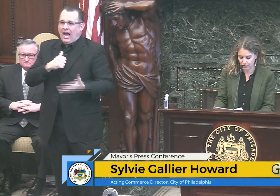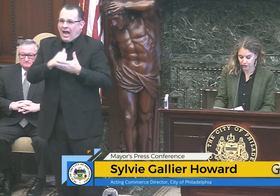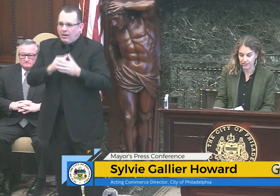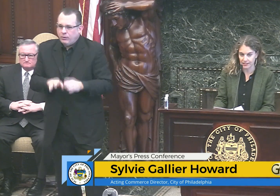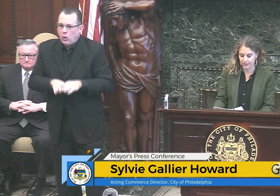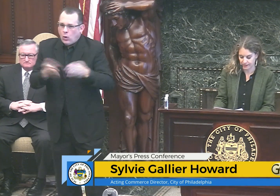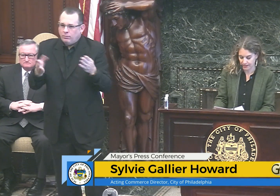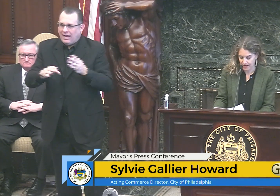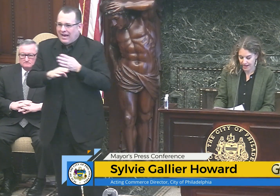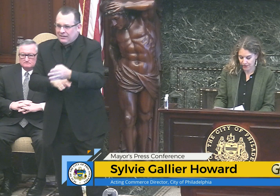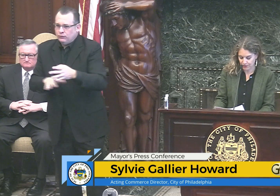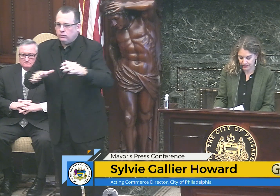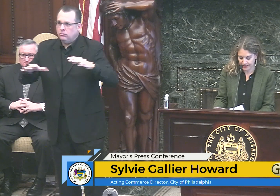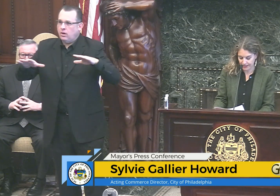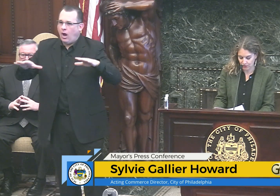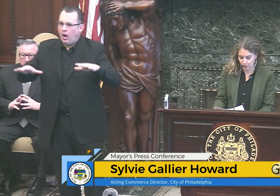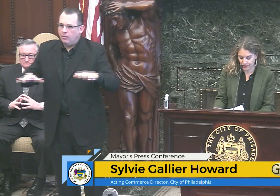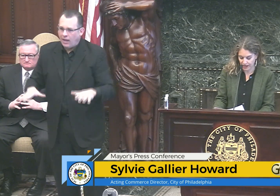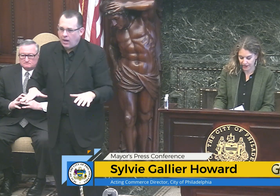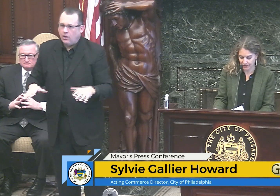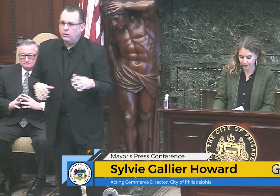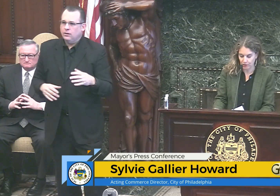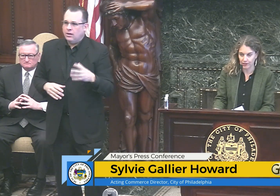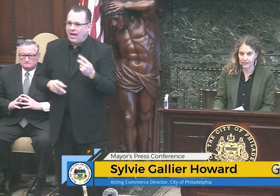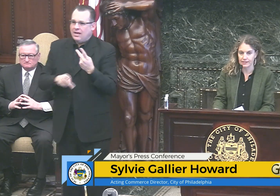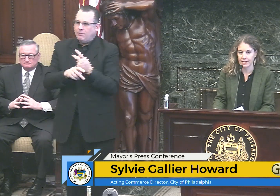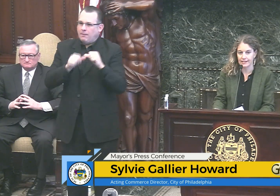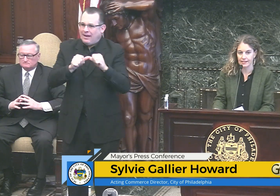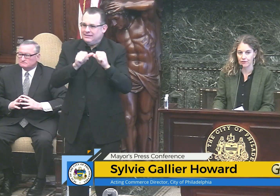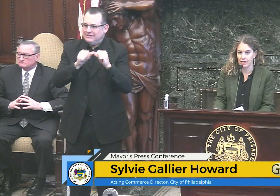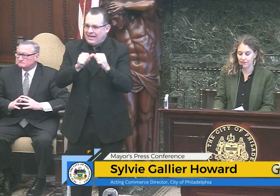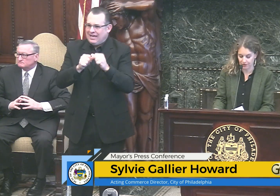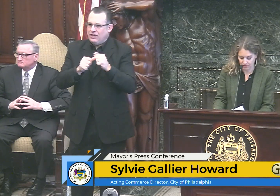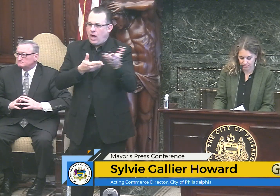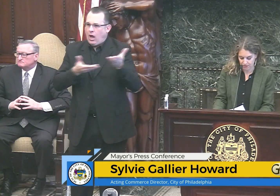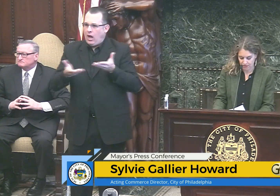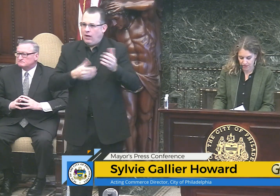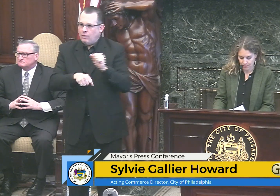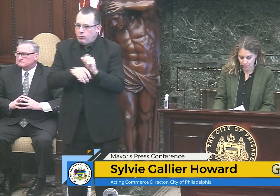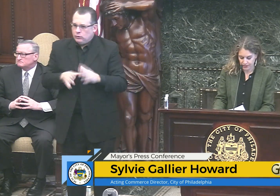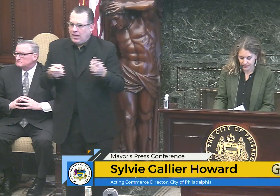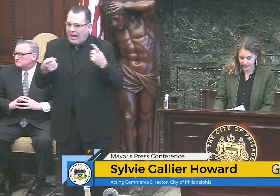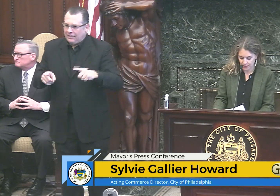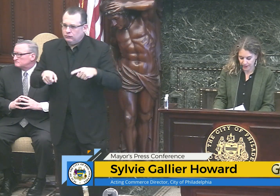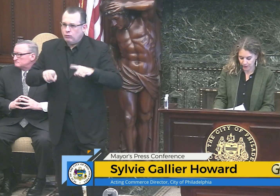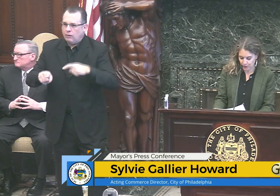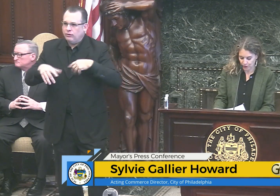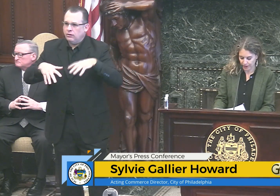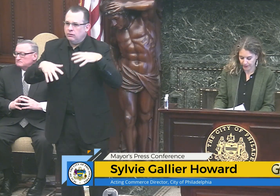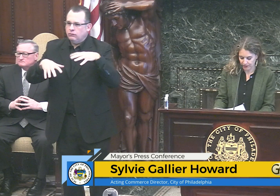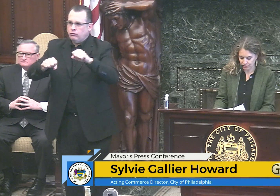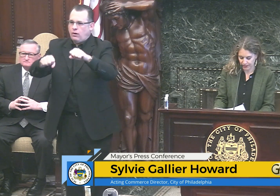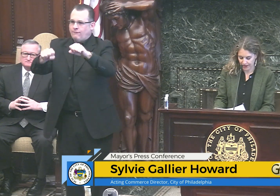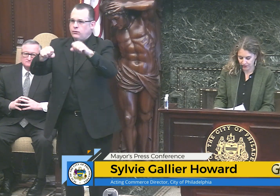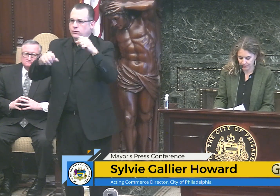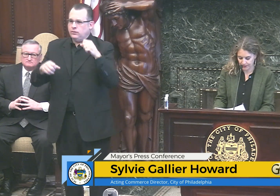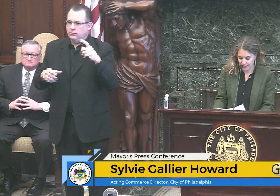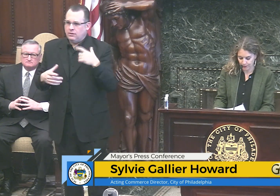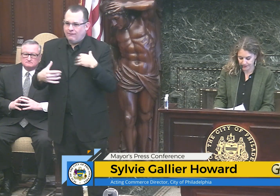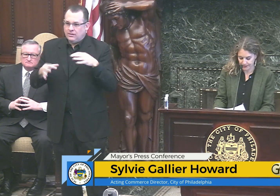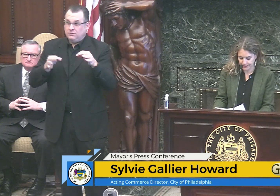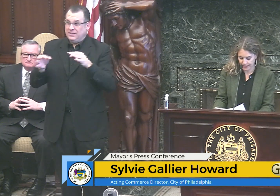COVID-19 closures cease, and retain or rehire employees as they recover. More details about the program, including